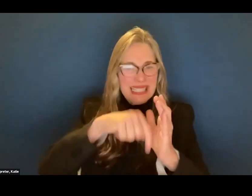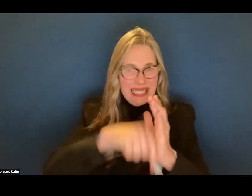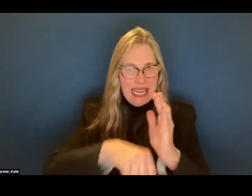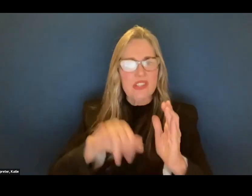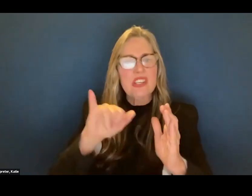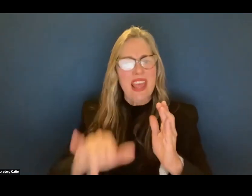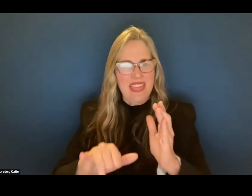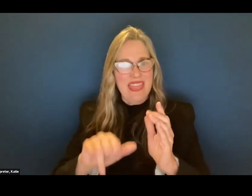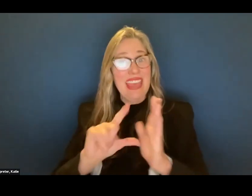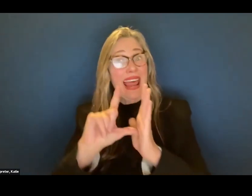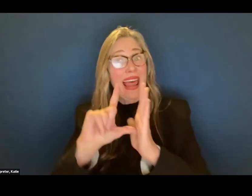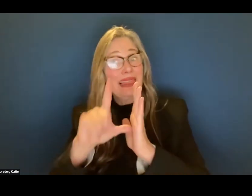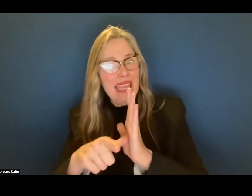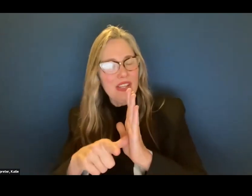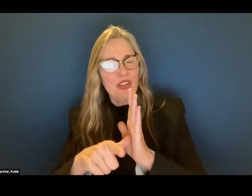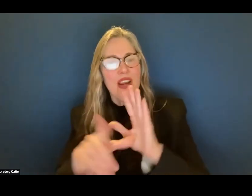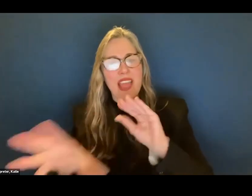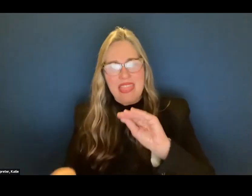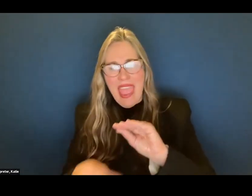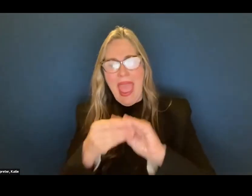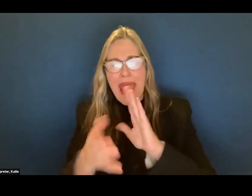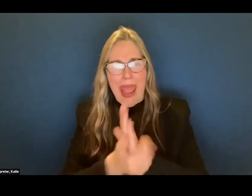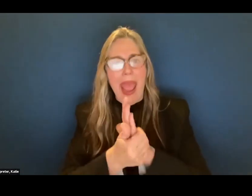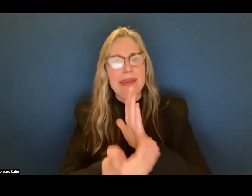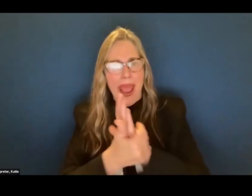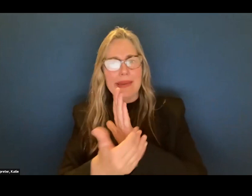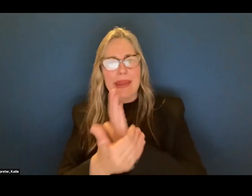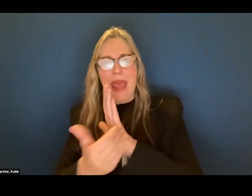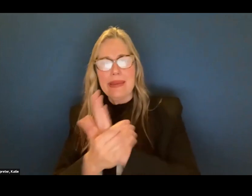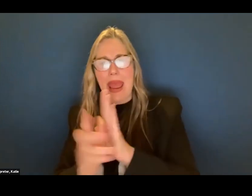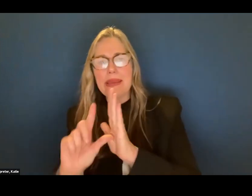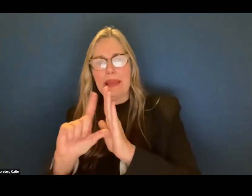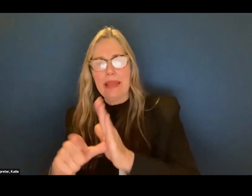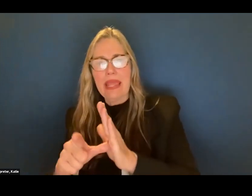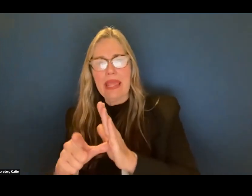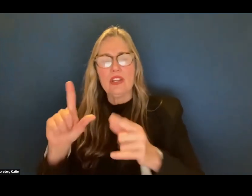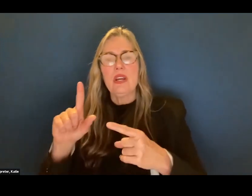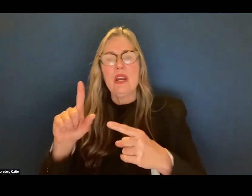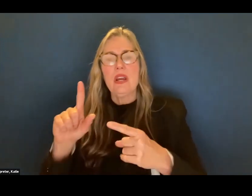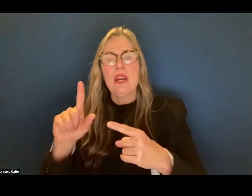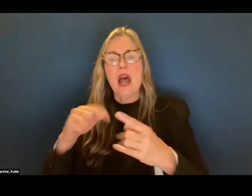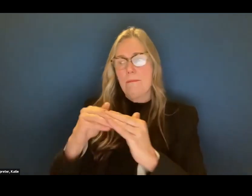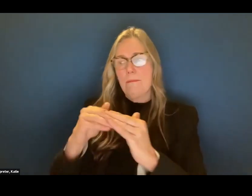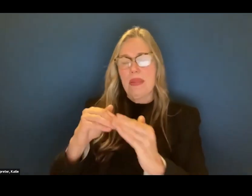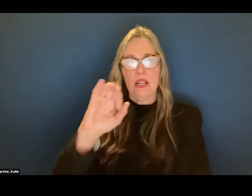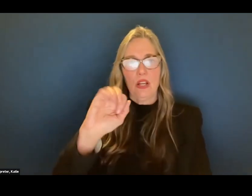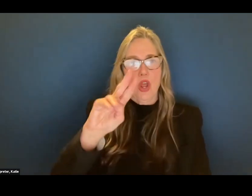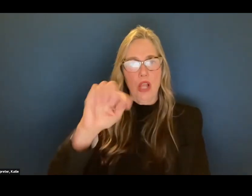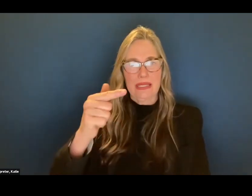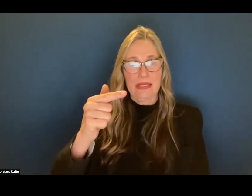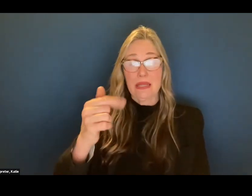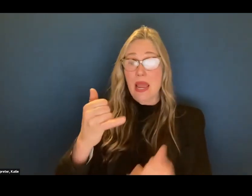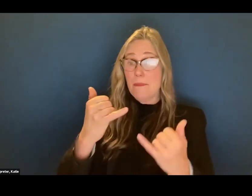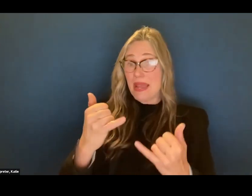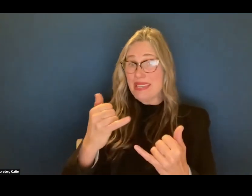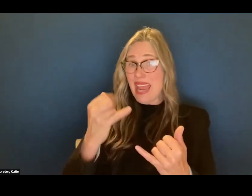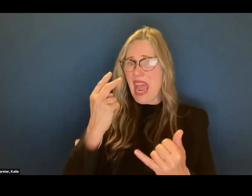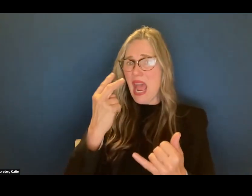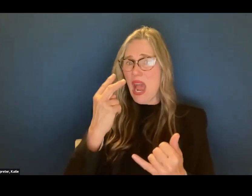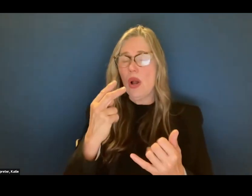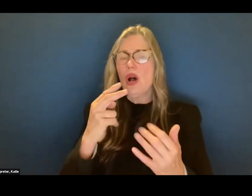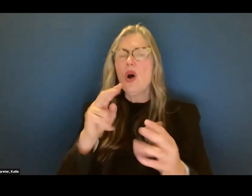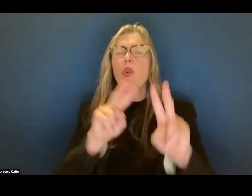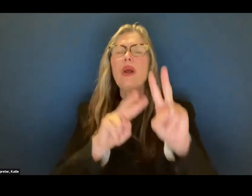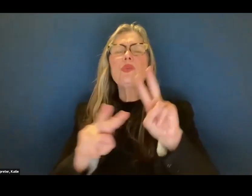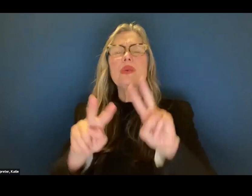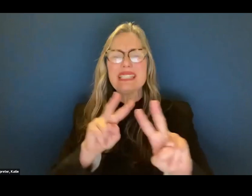even though all that being said, we look at the budget right now because it gives us an understanding of what the governor is thinking